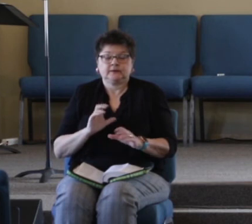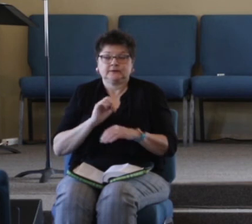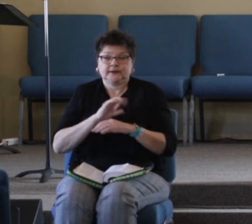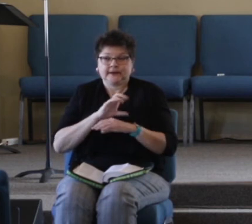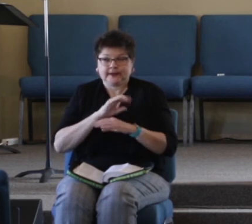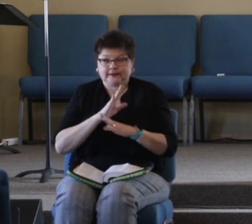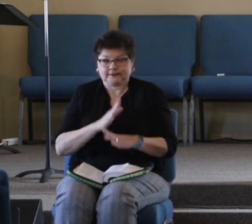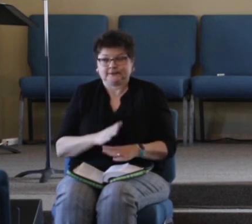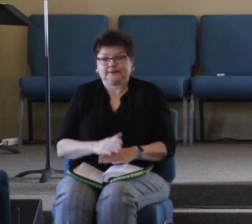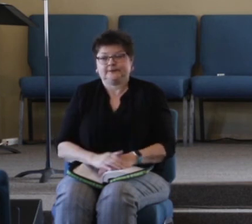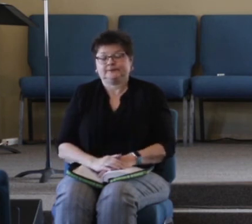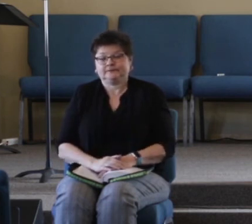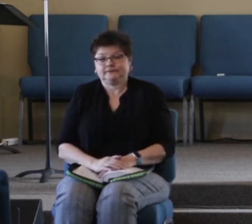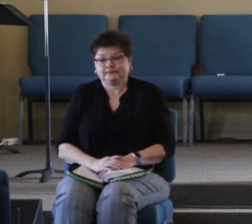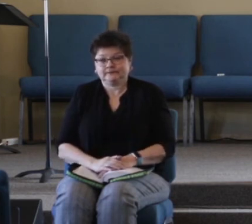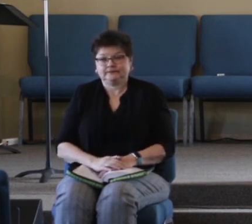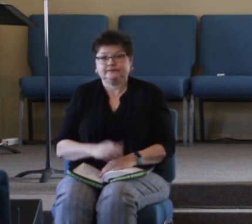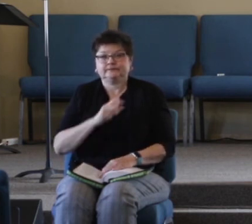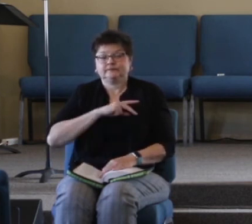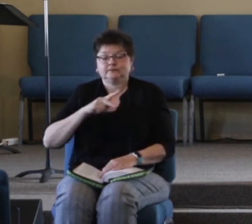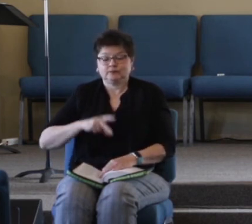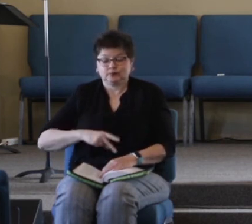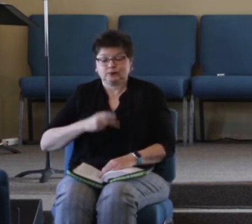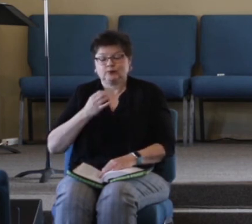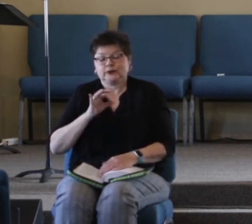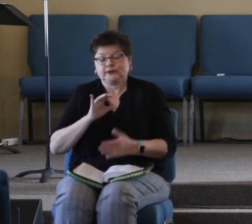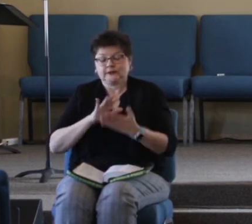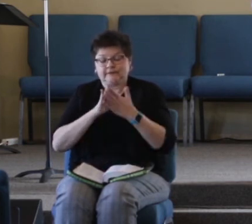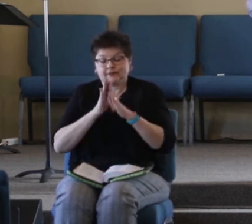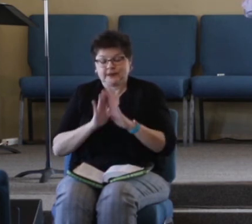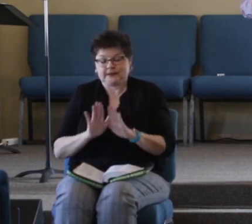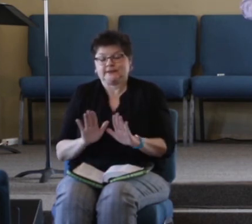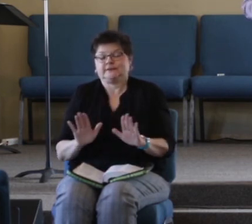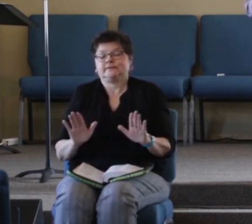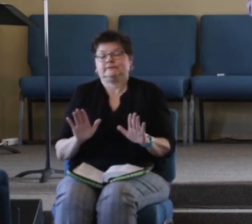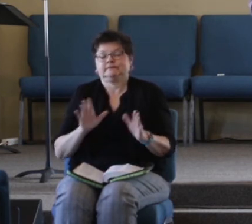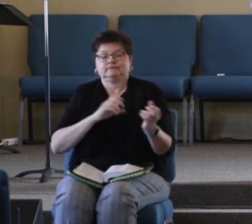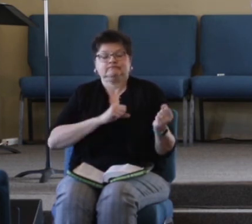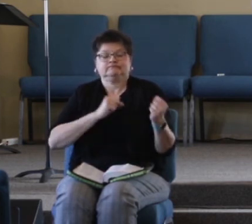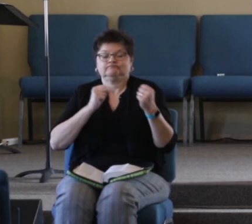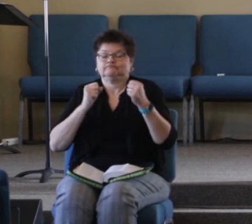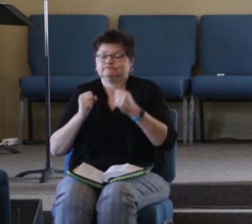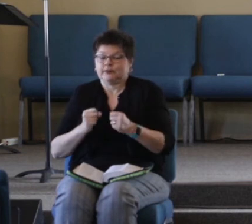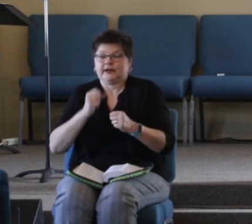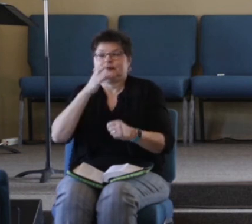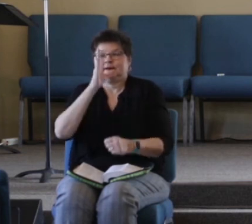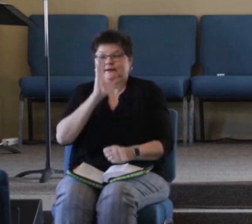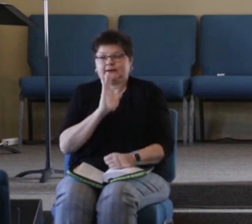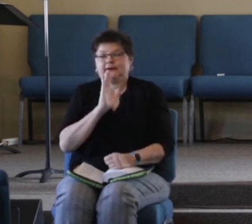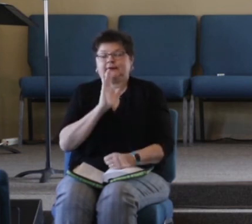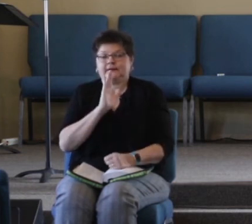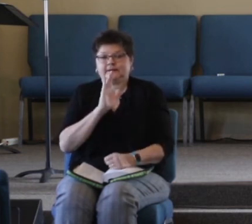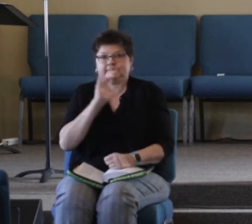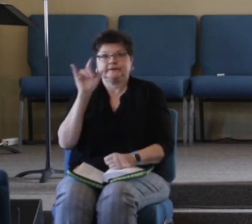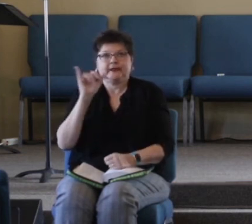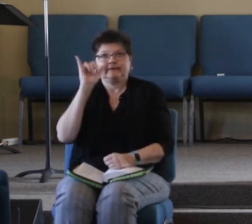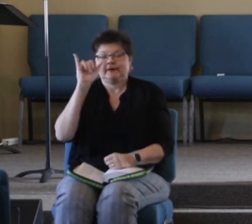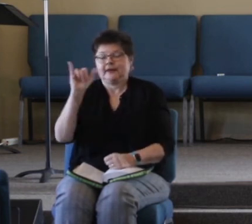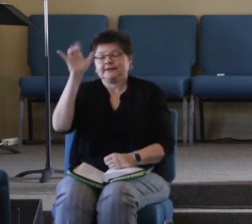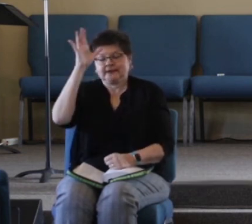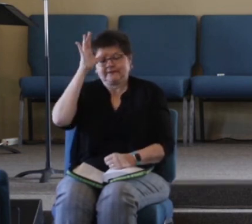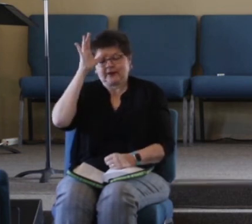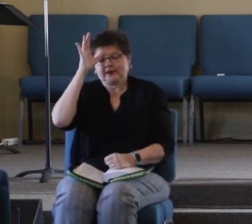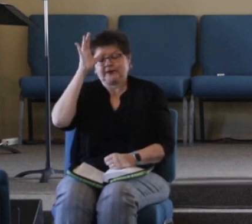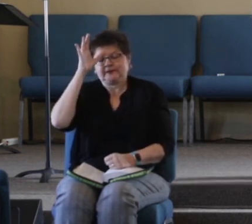counselor, the Prince of Peace, the mighty God, the everlasting Father, and he